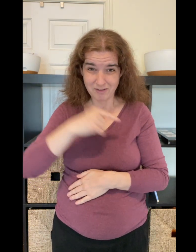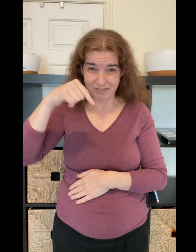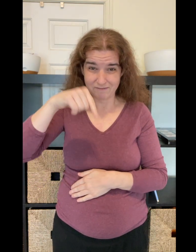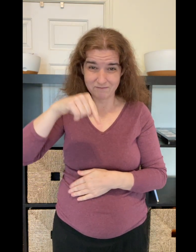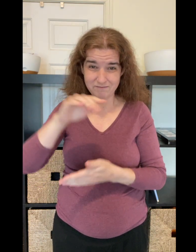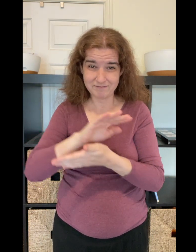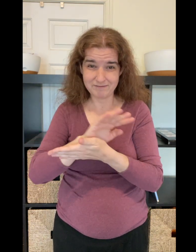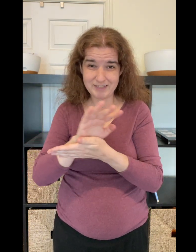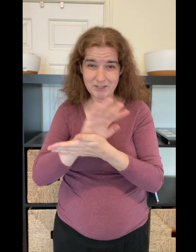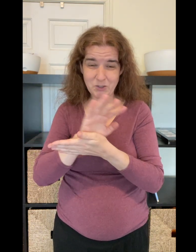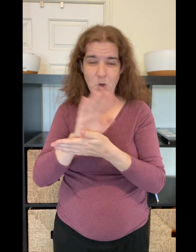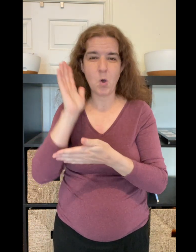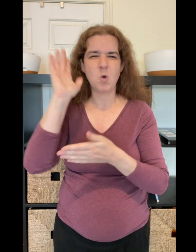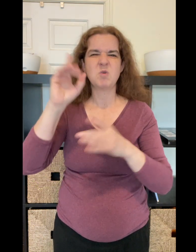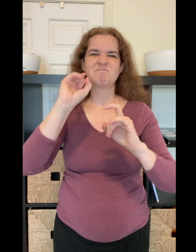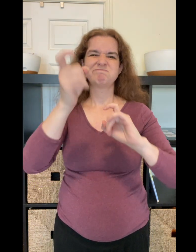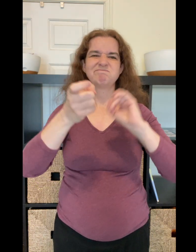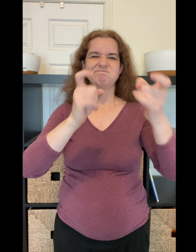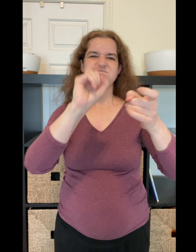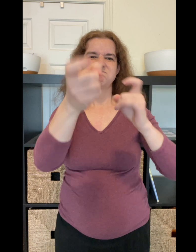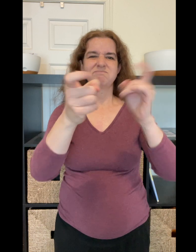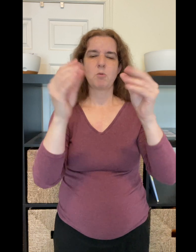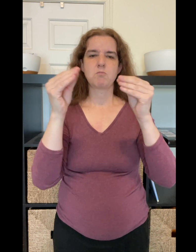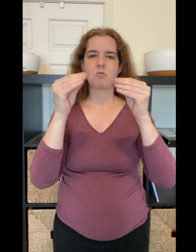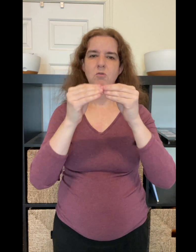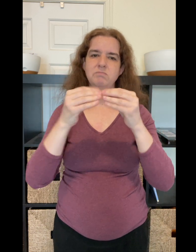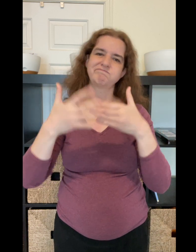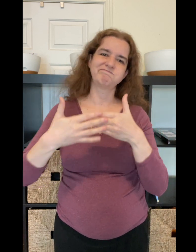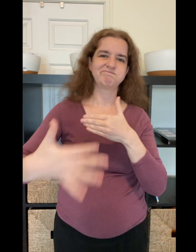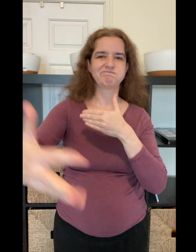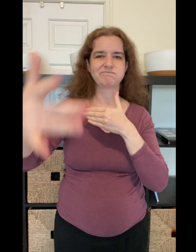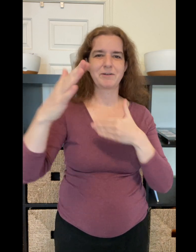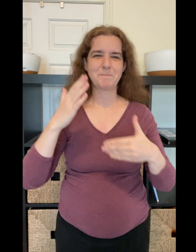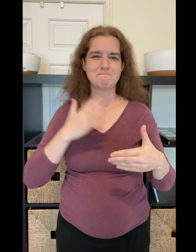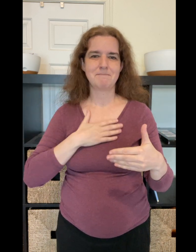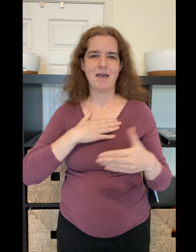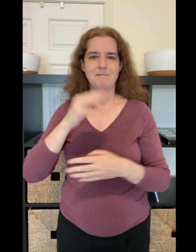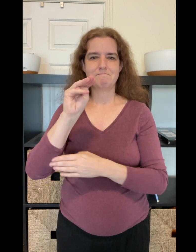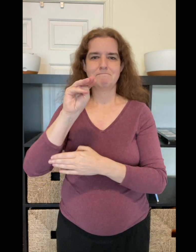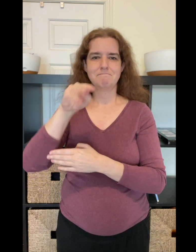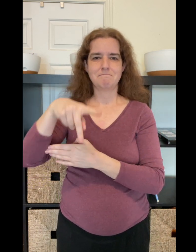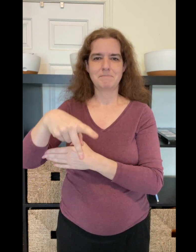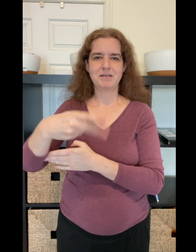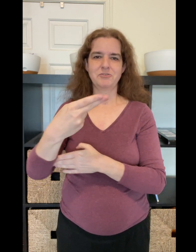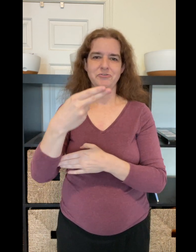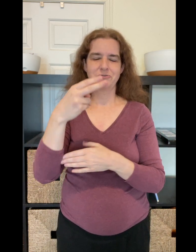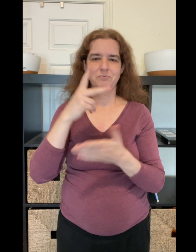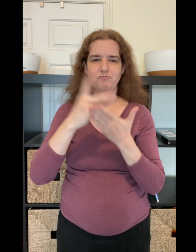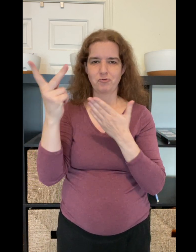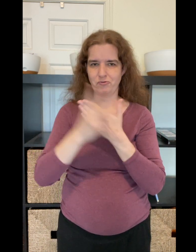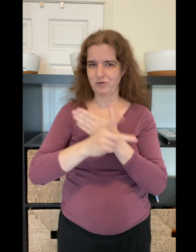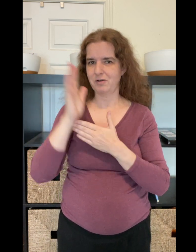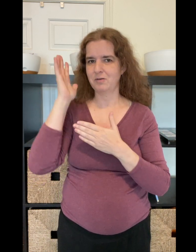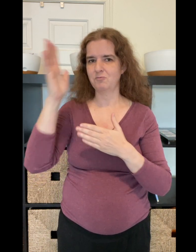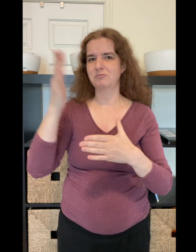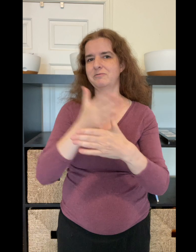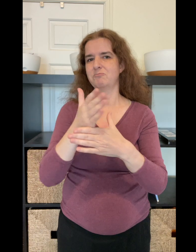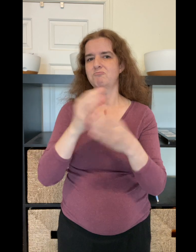that. I love you guys. I hope you enjoyed this video. I'm going to give you more videos going forward as I'm going through my